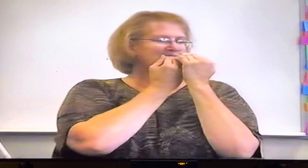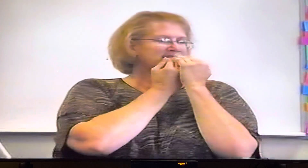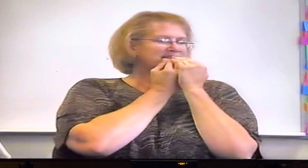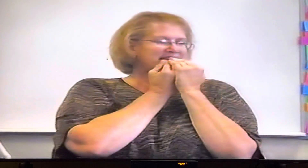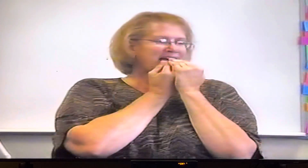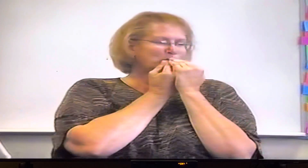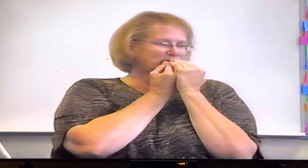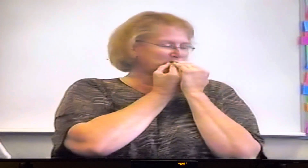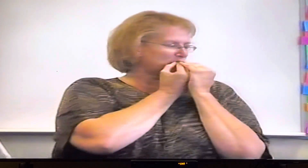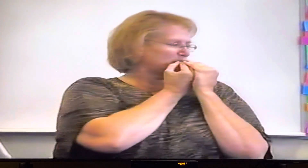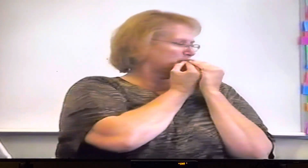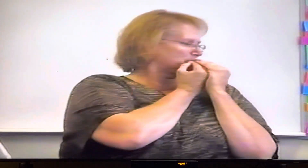Sandwich.